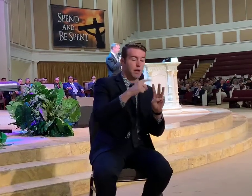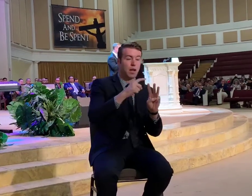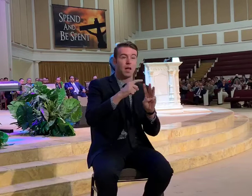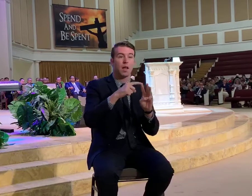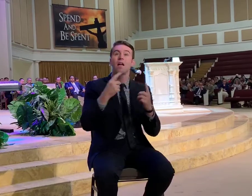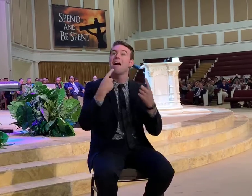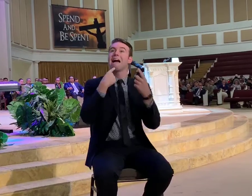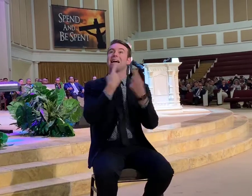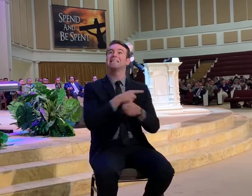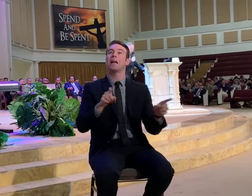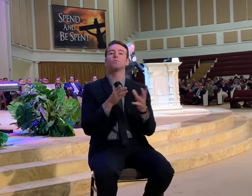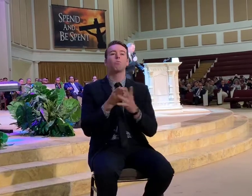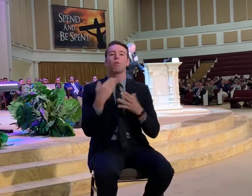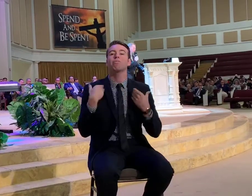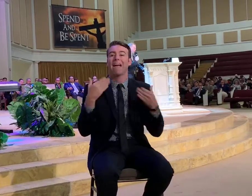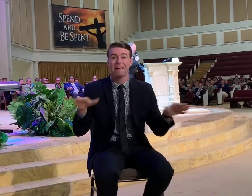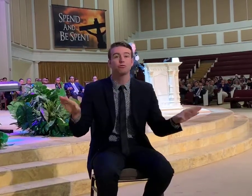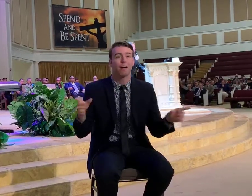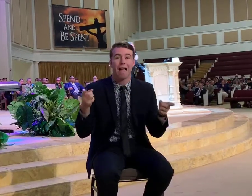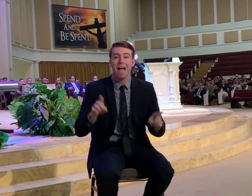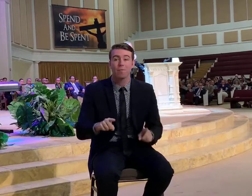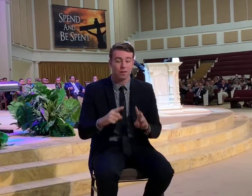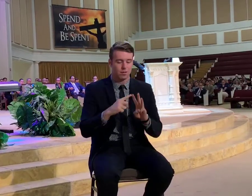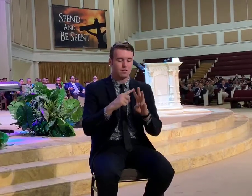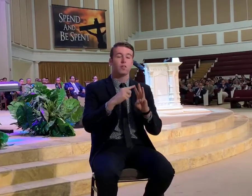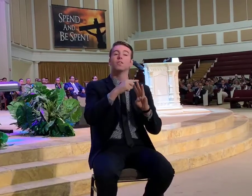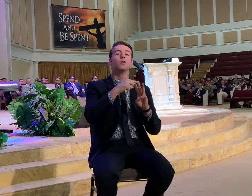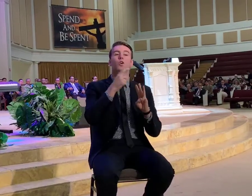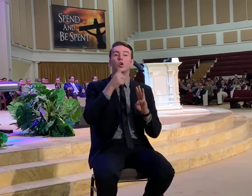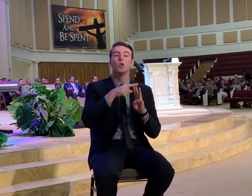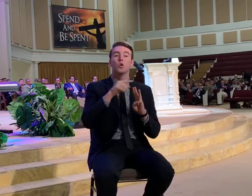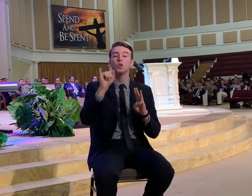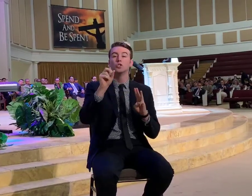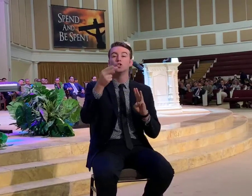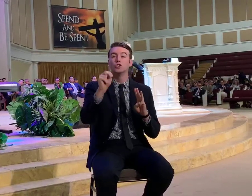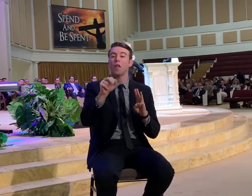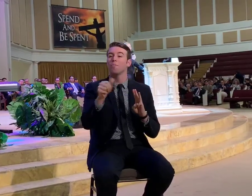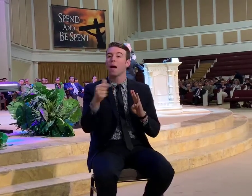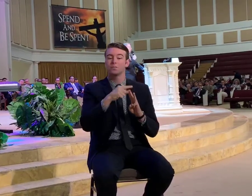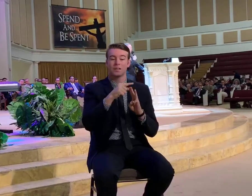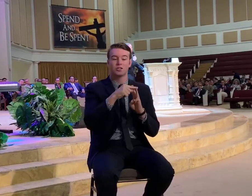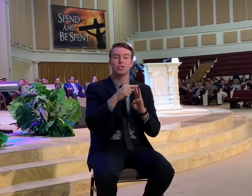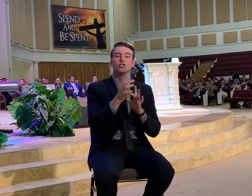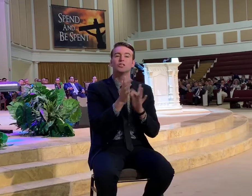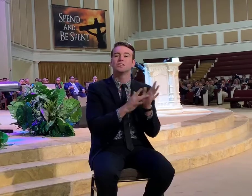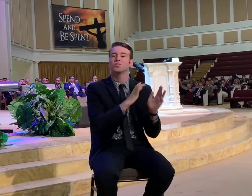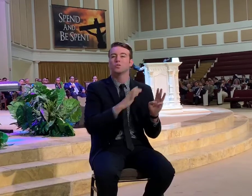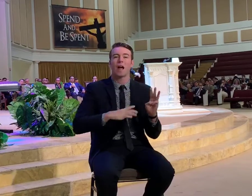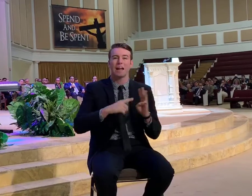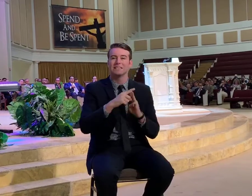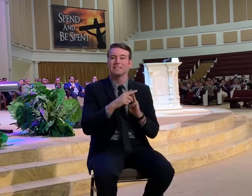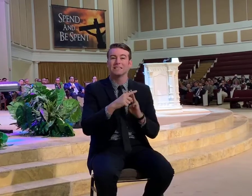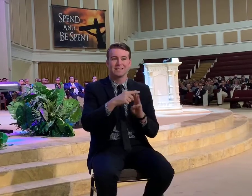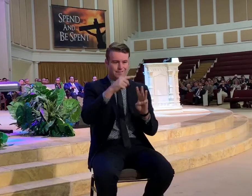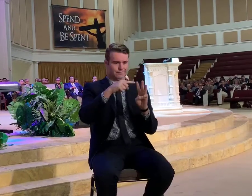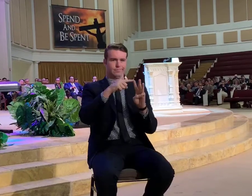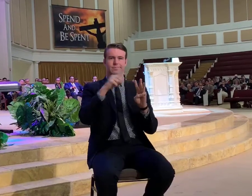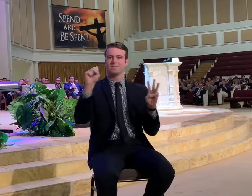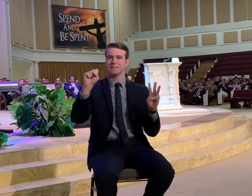announced by angel. One was John the Baptist, the other was Jesus Christ, and finally, there was